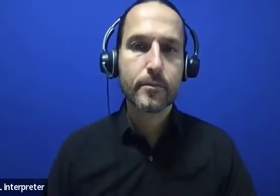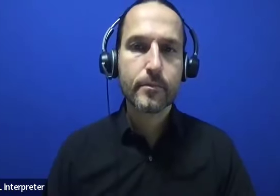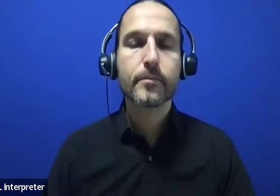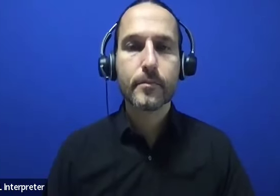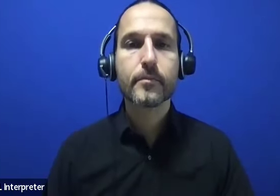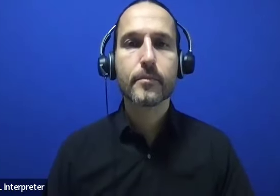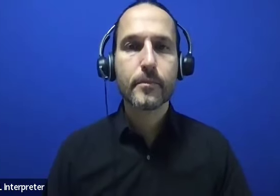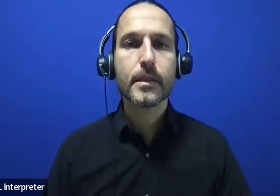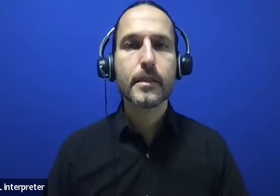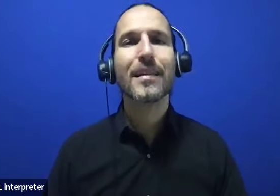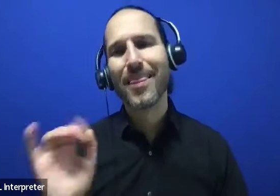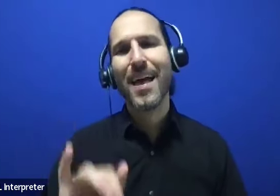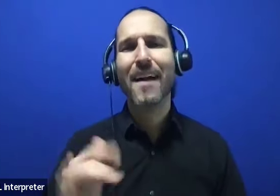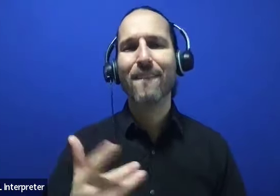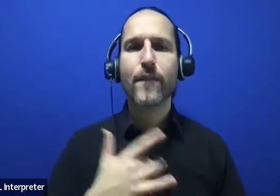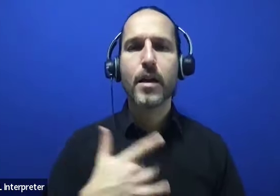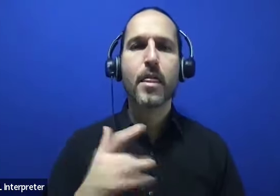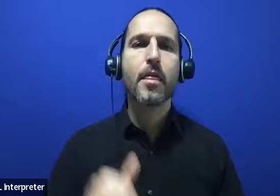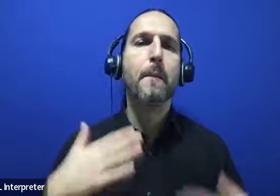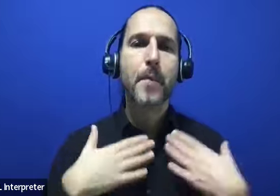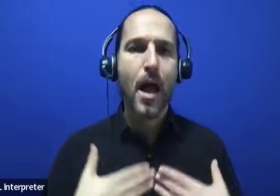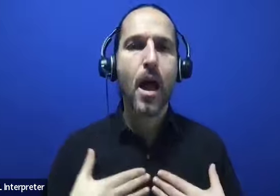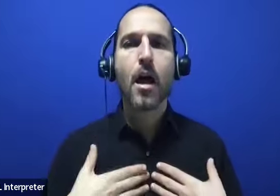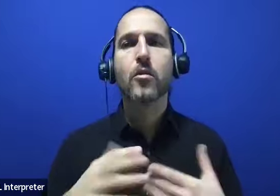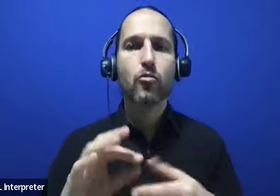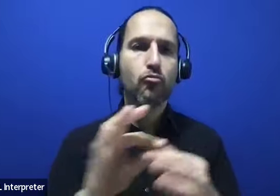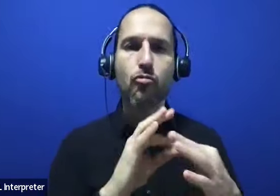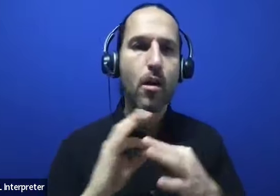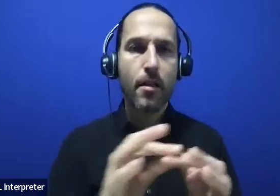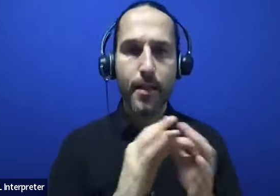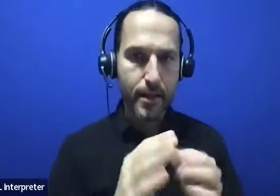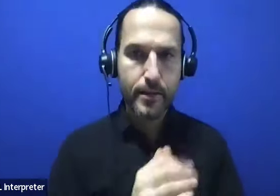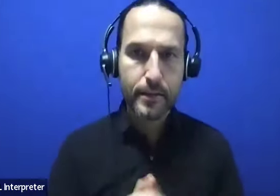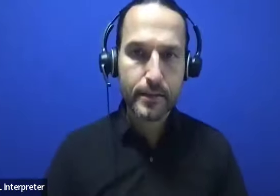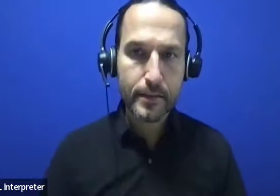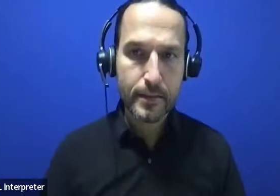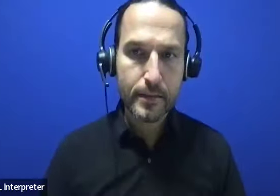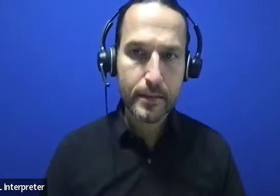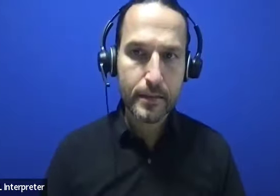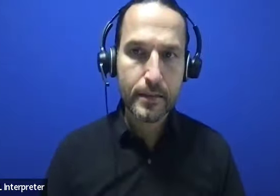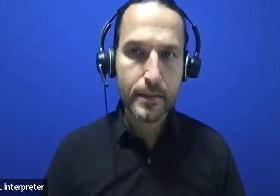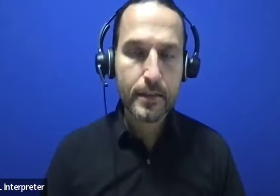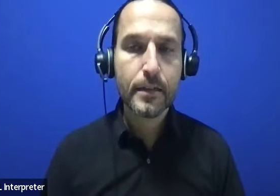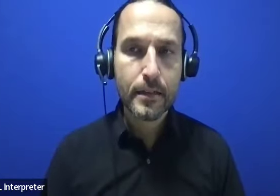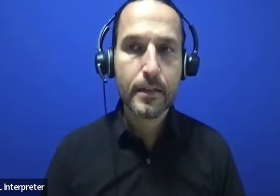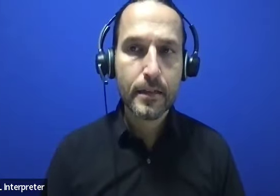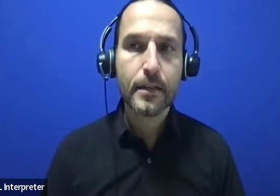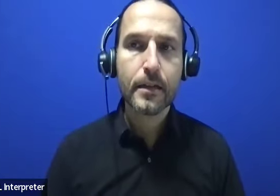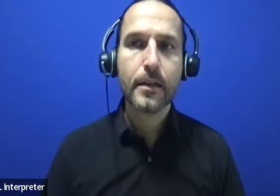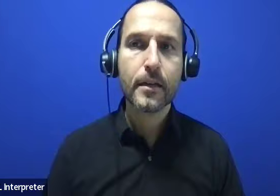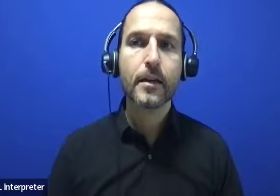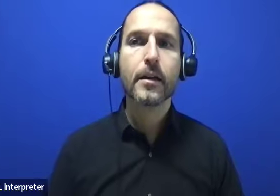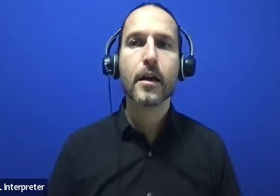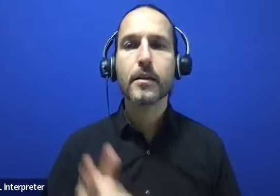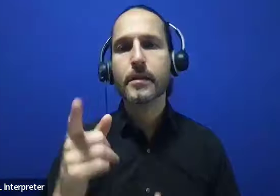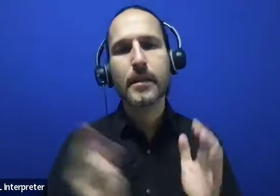So again, it's kind of the way we feel all our body parts are in relation to each other. And when you're not working, it's difficult